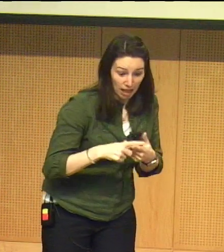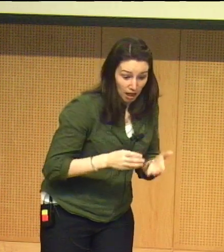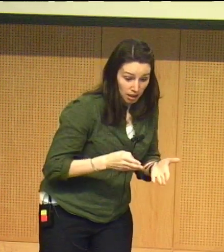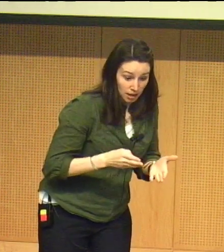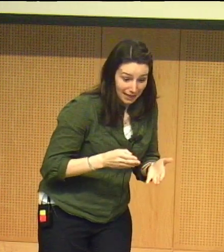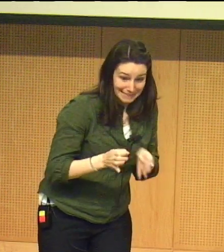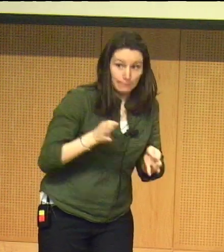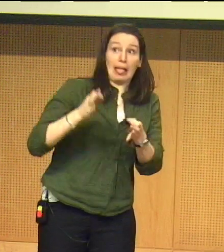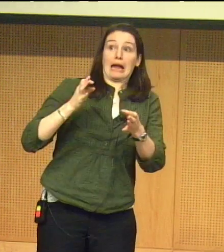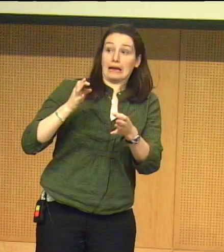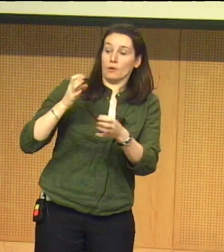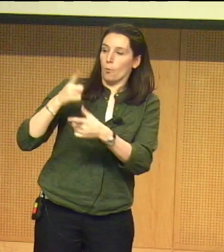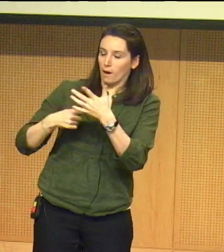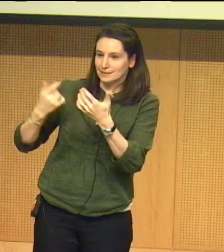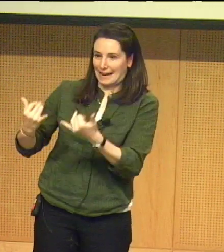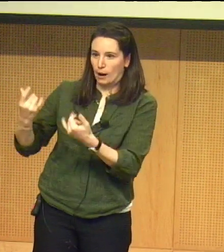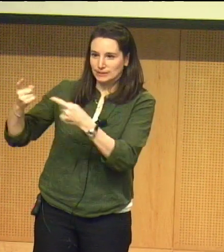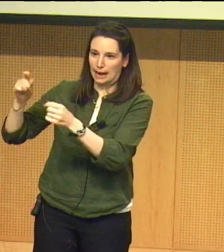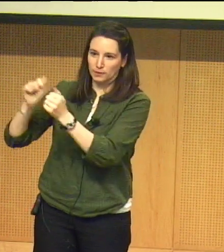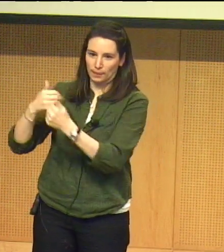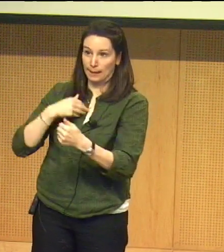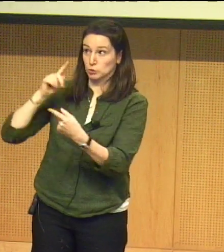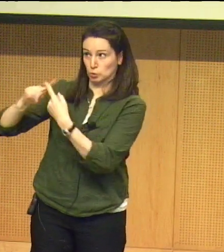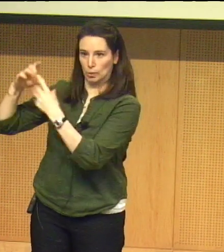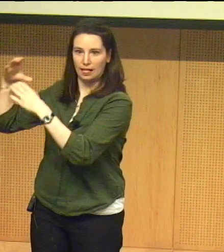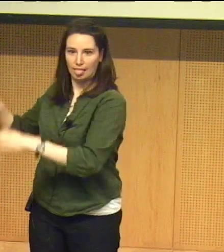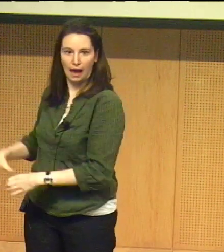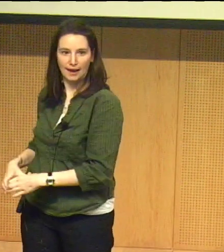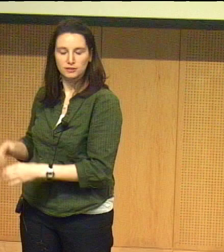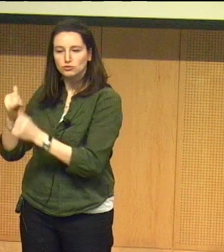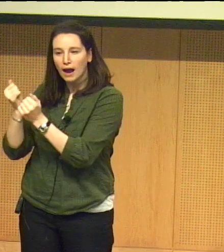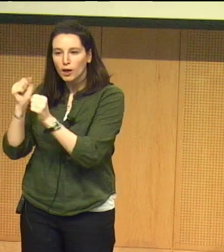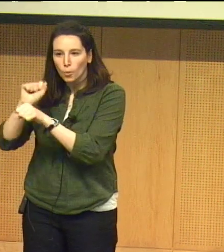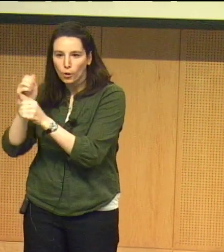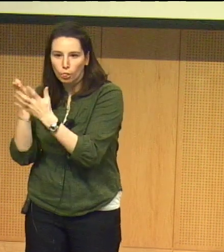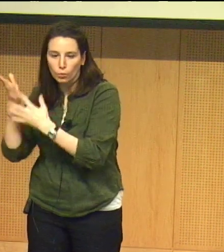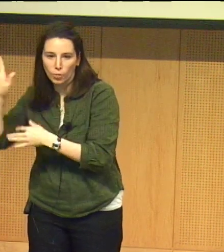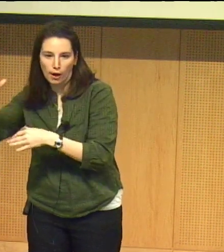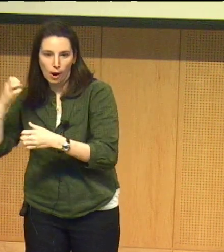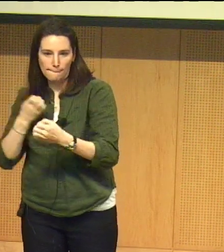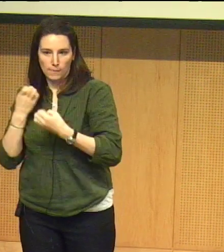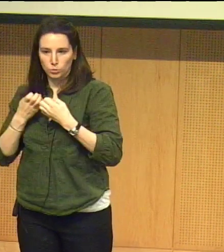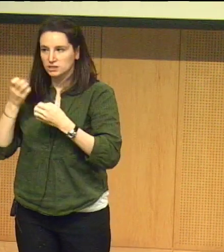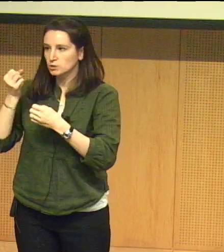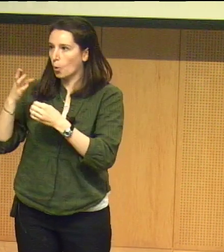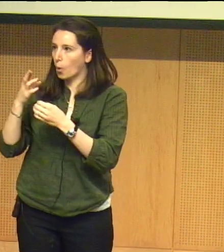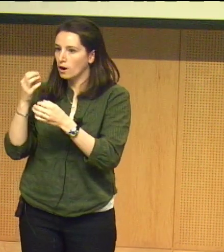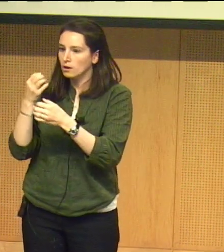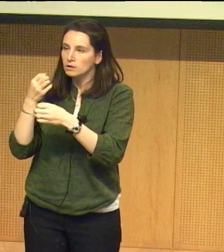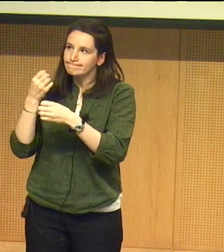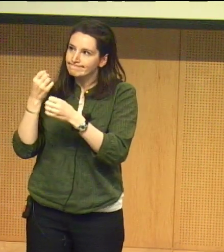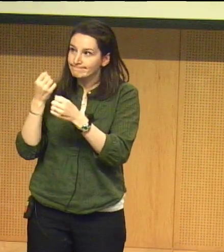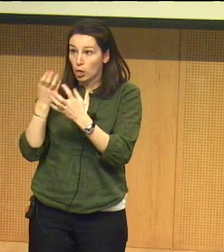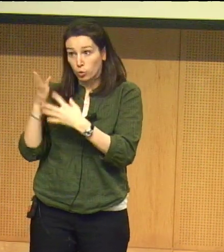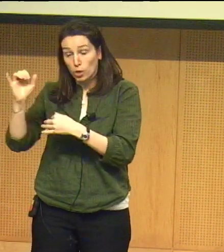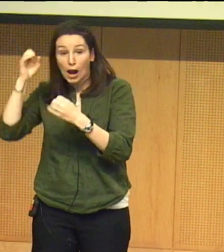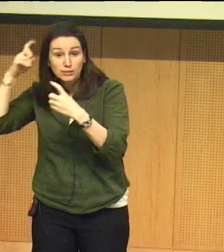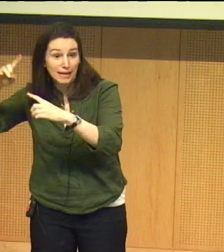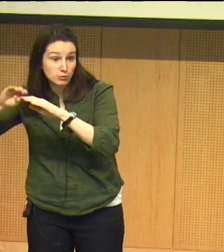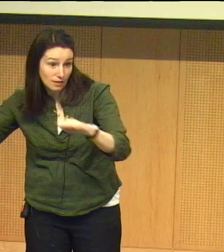I know how to best deal with the animal and then explain to the human owners what's wrong with the animal. So I'm working through, the owner's emotions